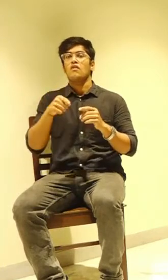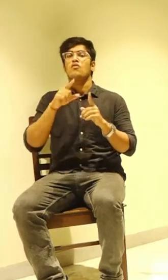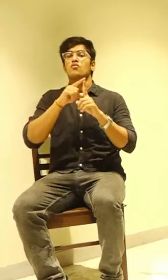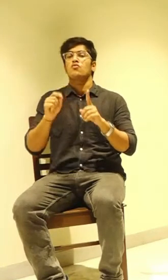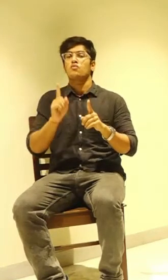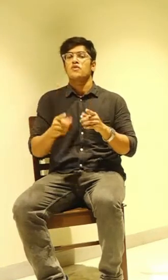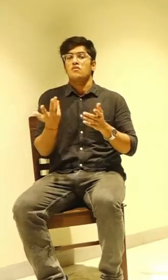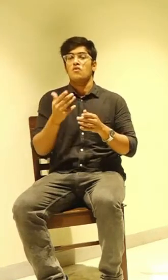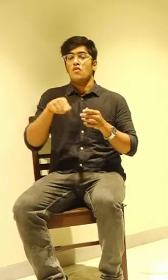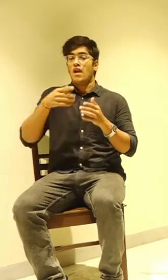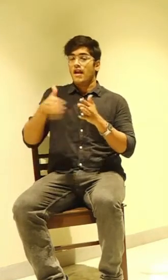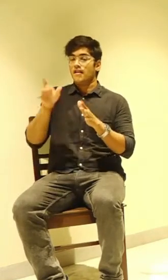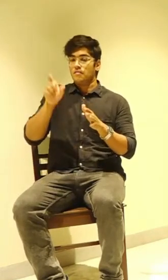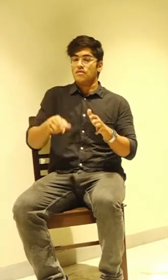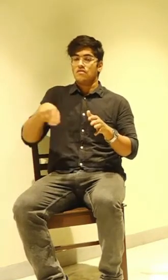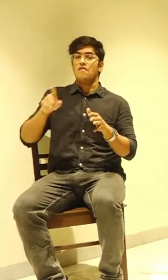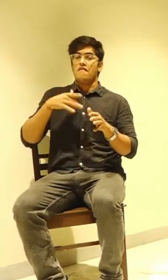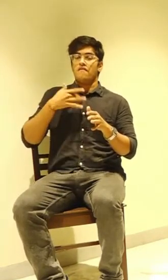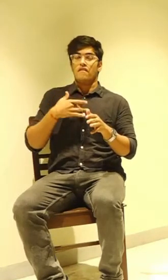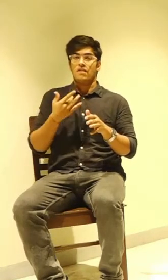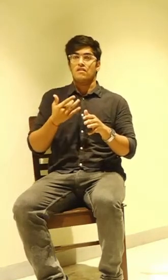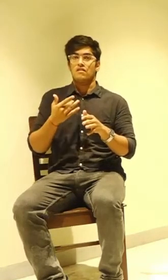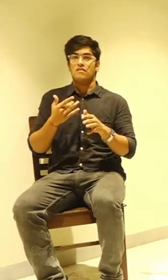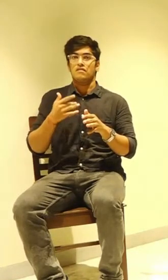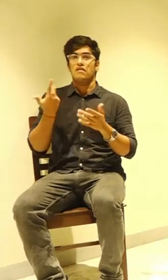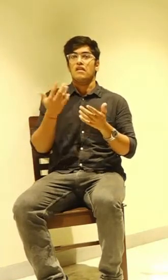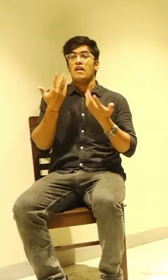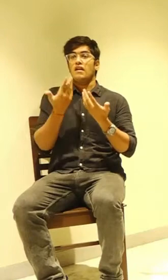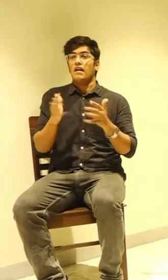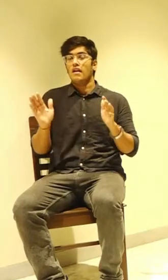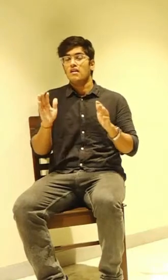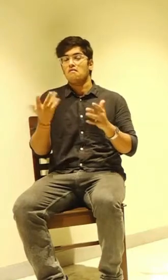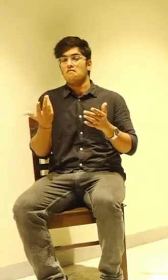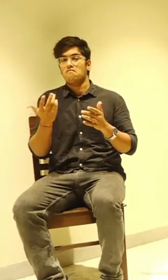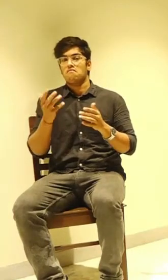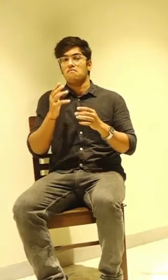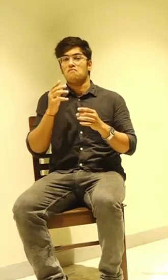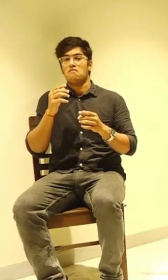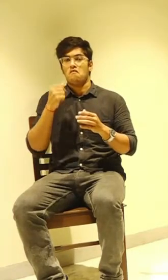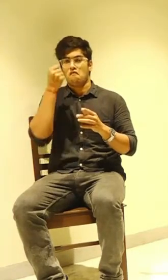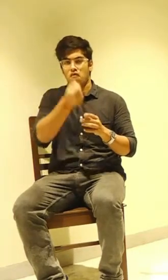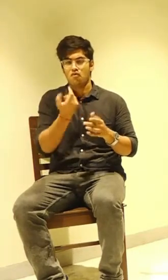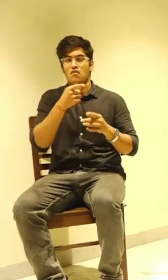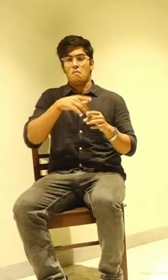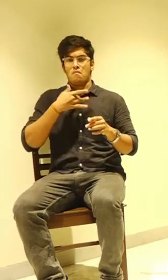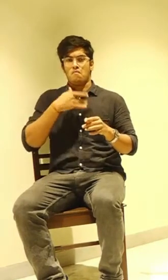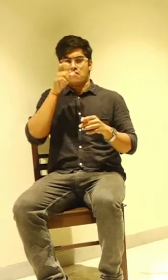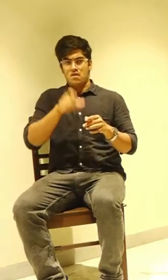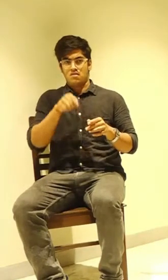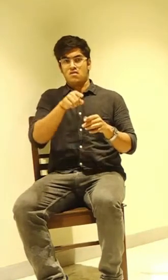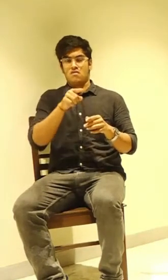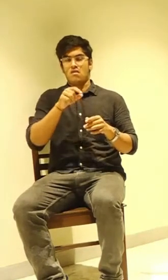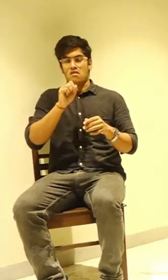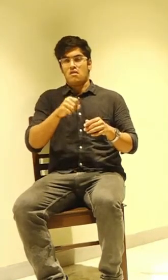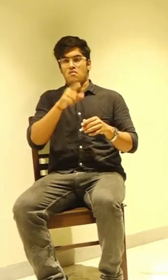is that a particular person needs to feel, according to without any restriction on their discretion, if a person feels that somebody deserves